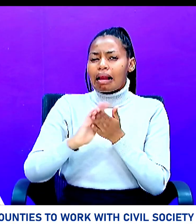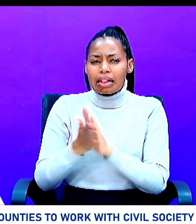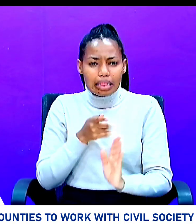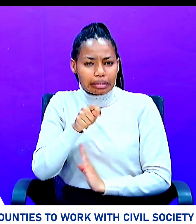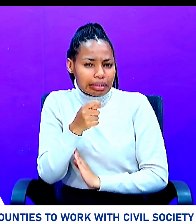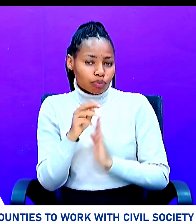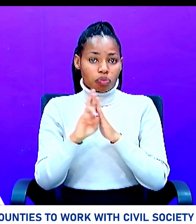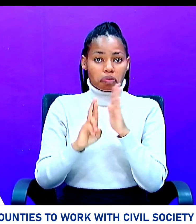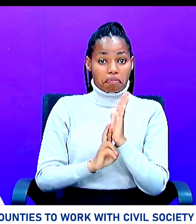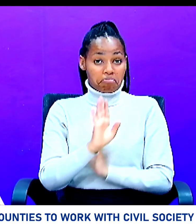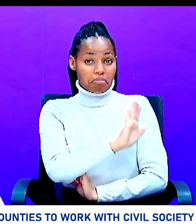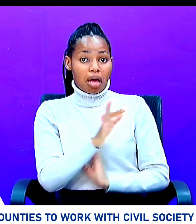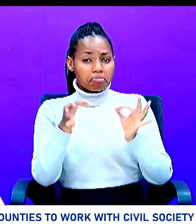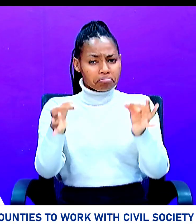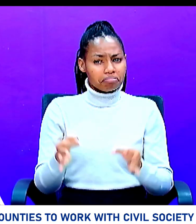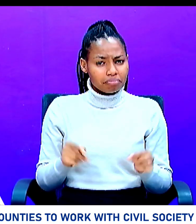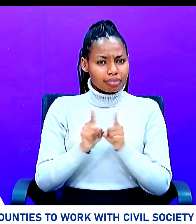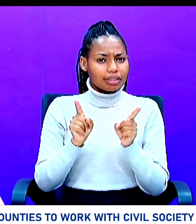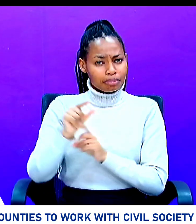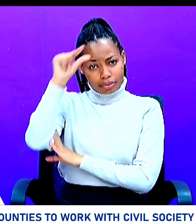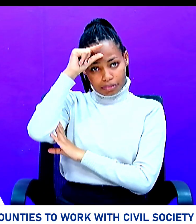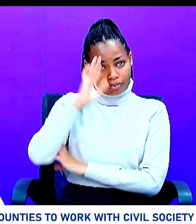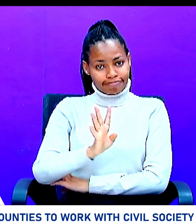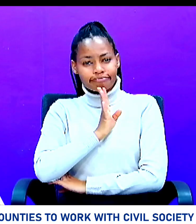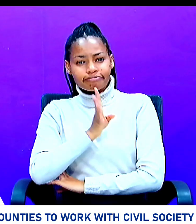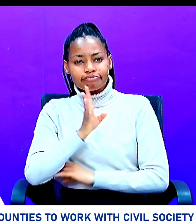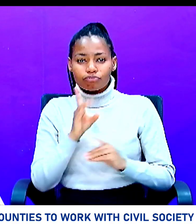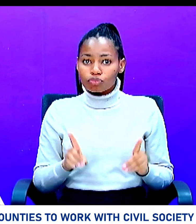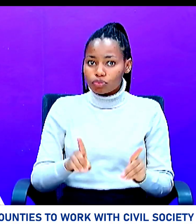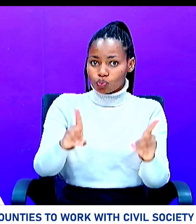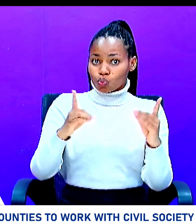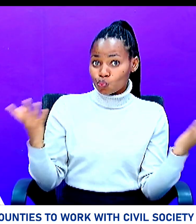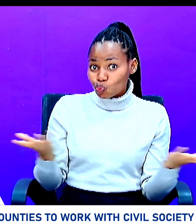organizations, noting their key role in enhancing accountability and governance.